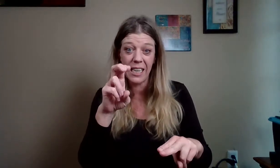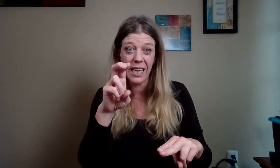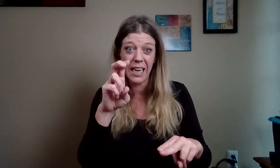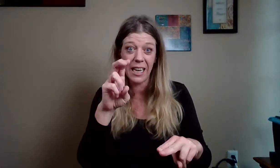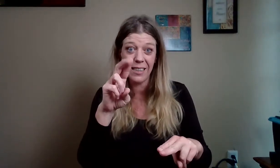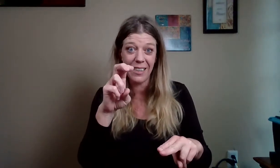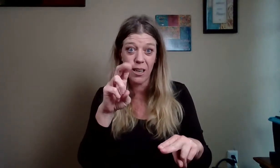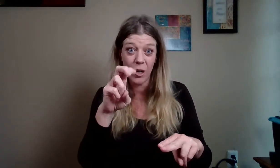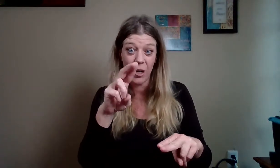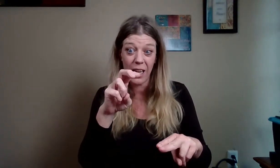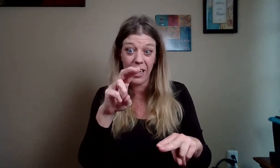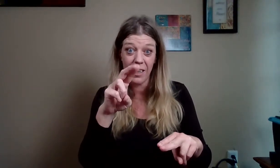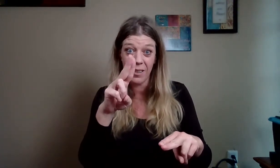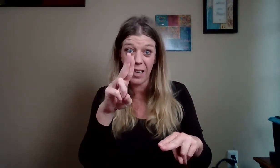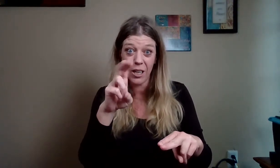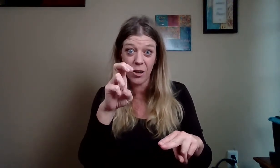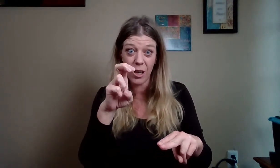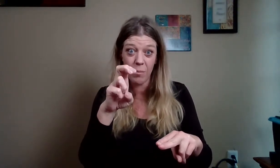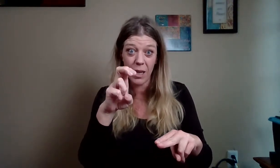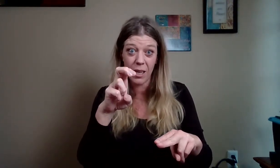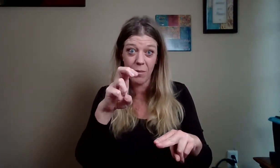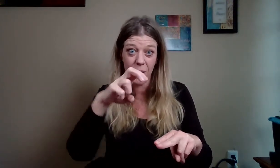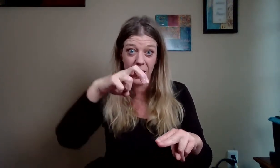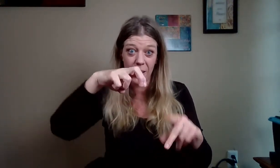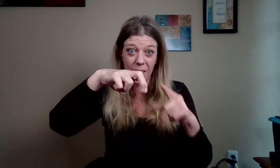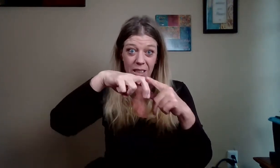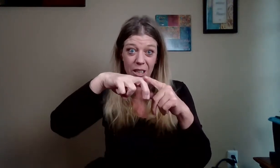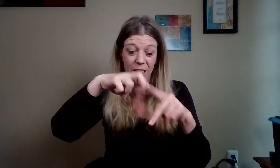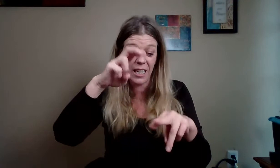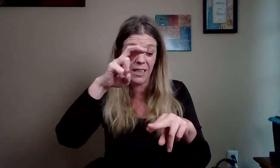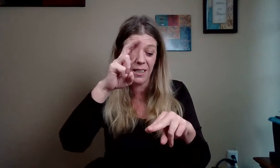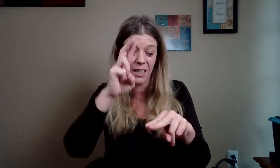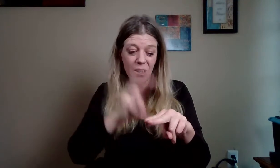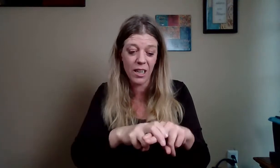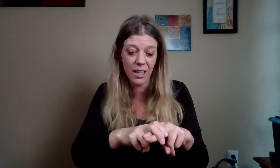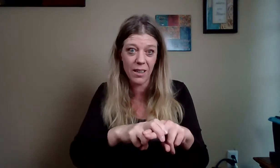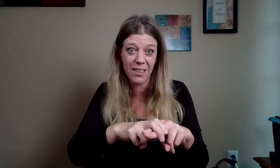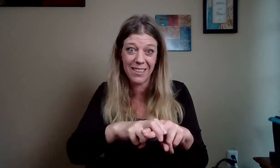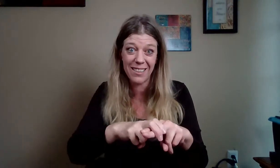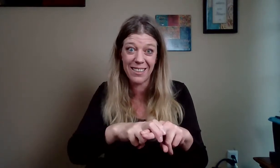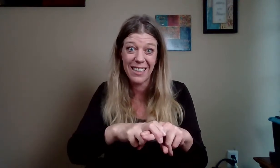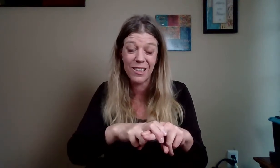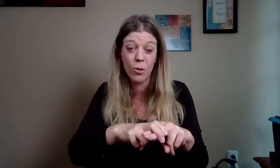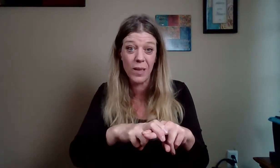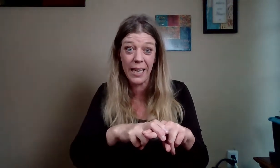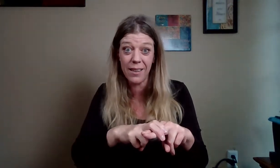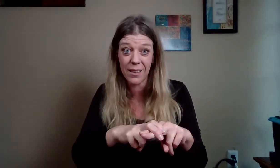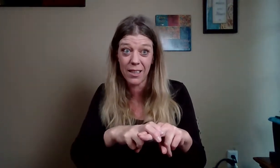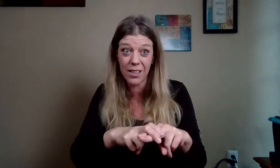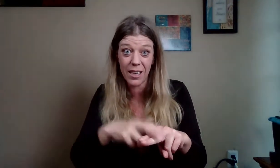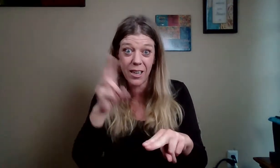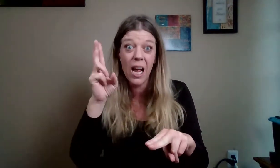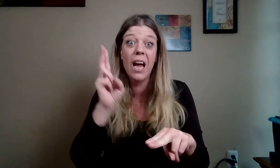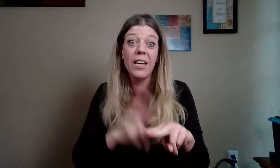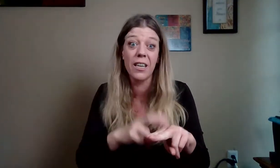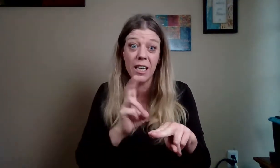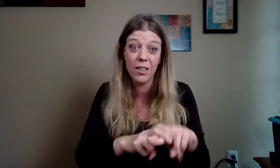lead hand are your legs, and you're going to bend them like these are your knees, and you're going to just sit those legs in a chair. You're going to do